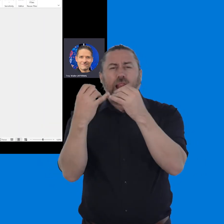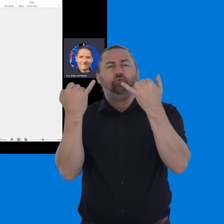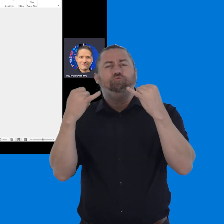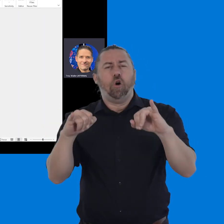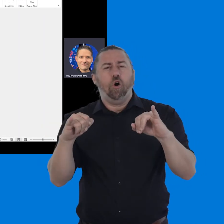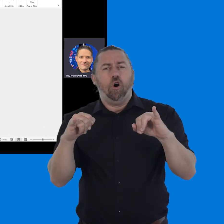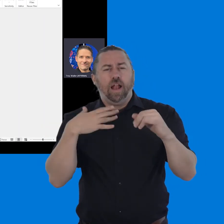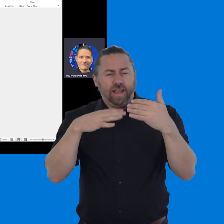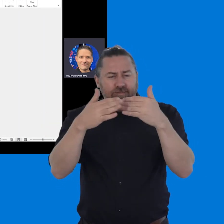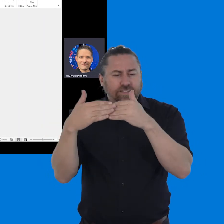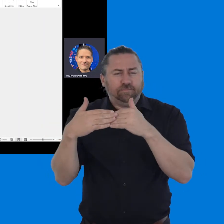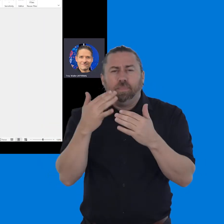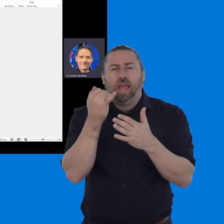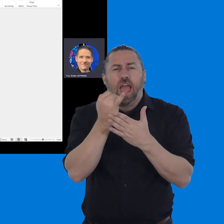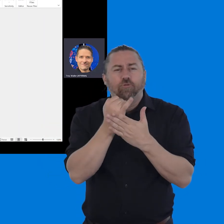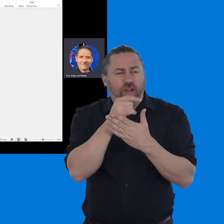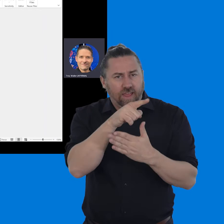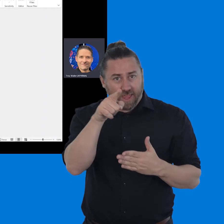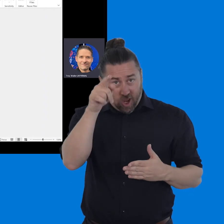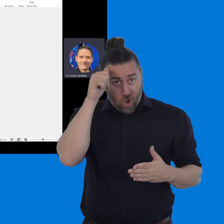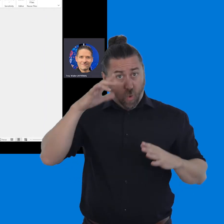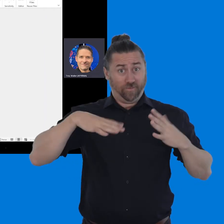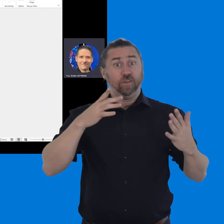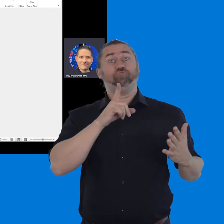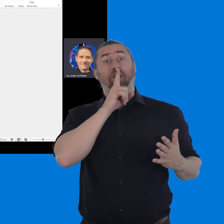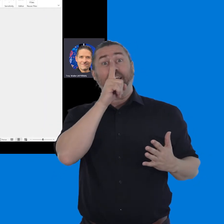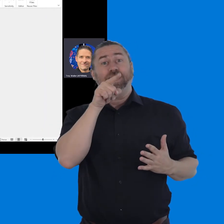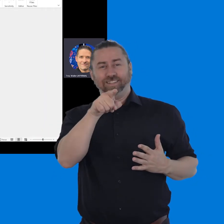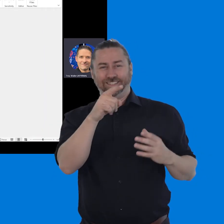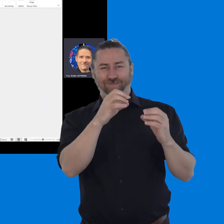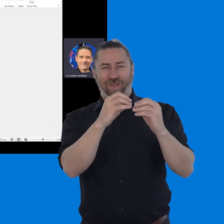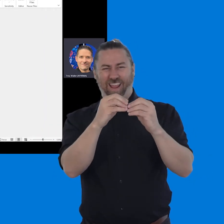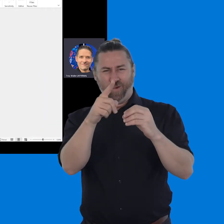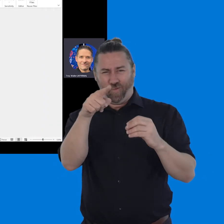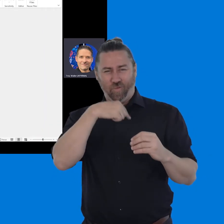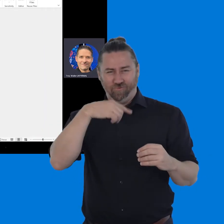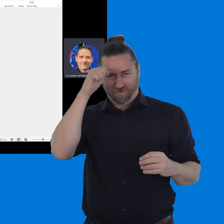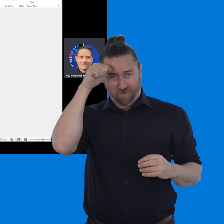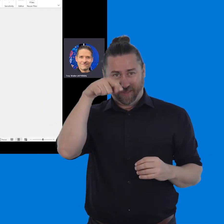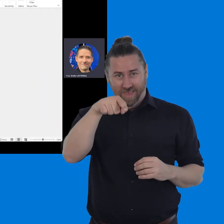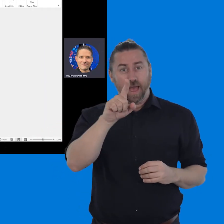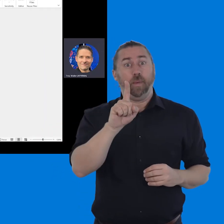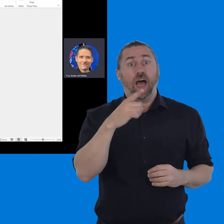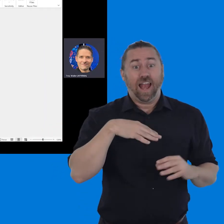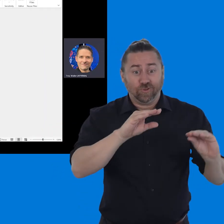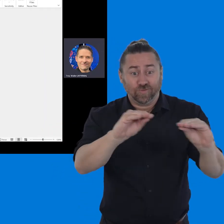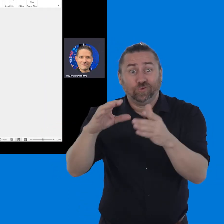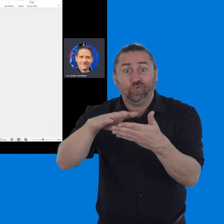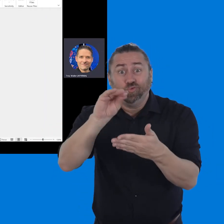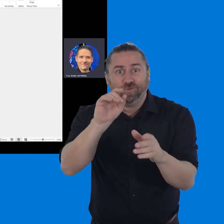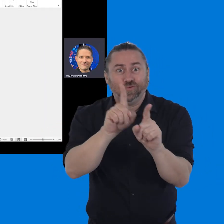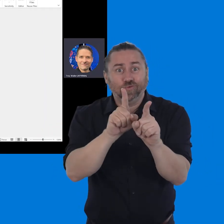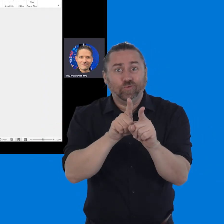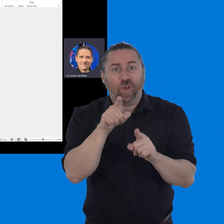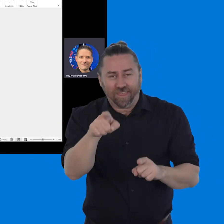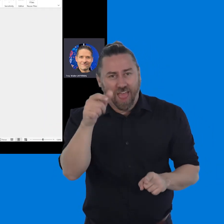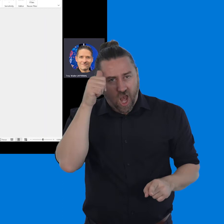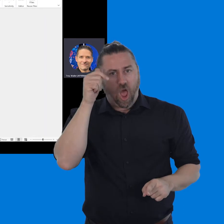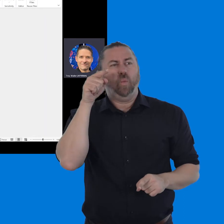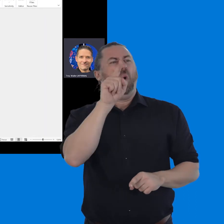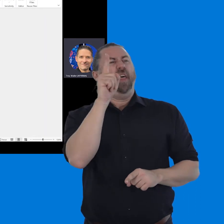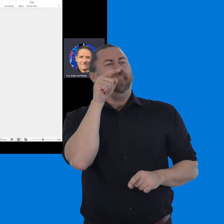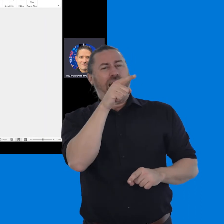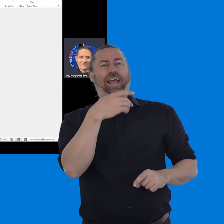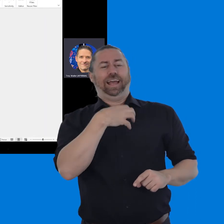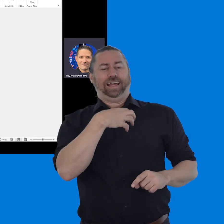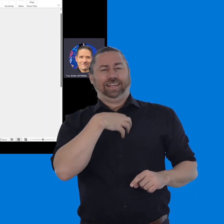spelling errors there. And you and I know that the red squiggle means it's a spelling error, but we need to make sure that our students know this as well, so they know what